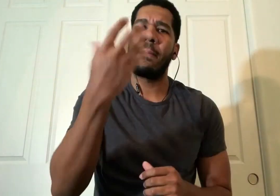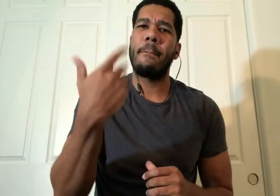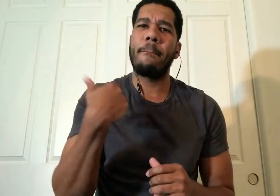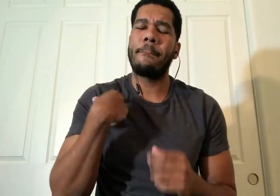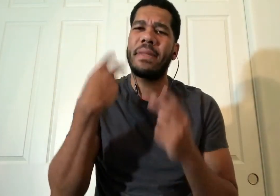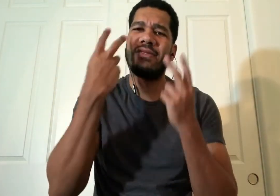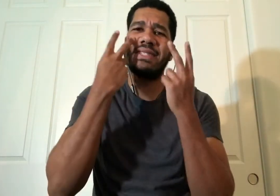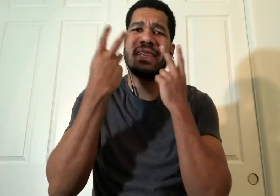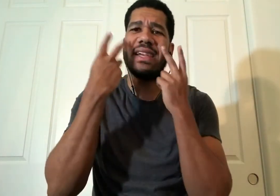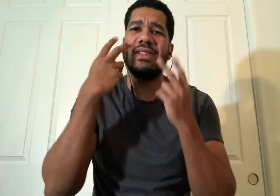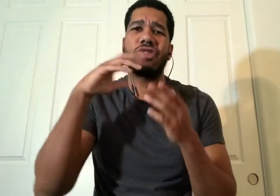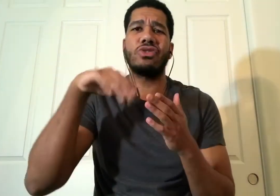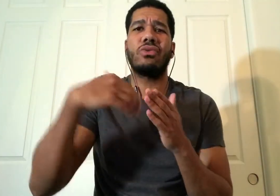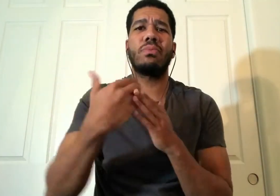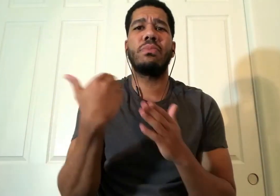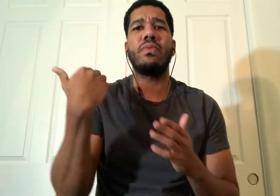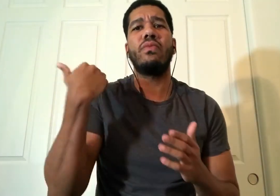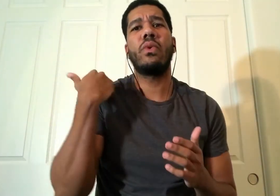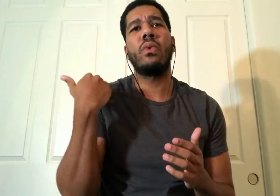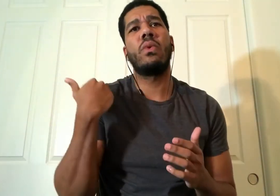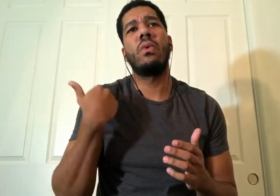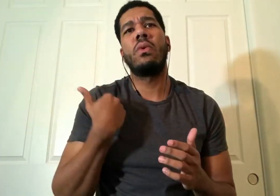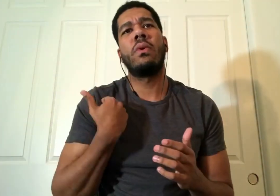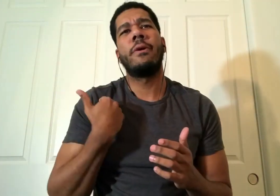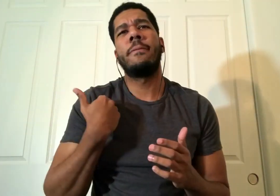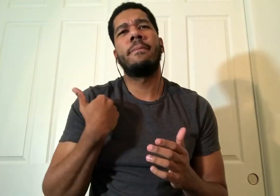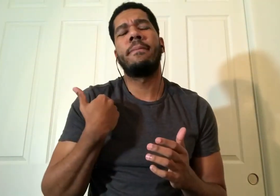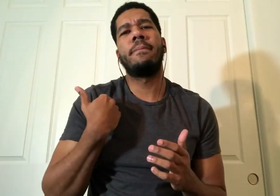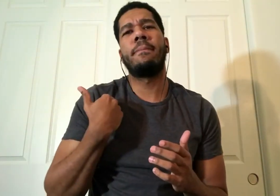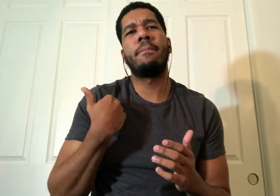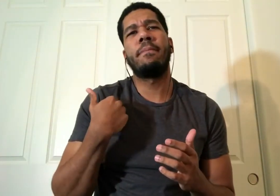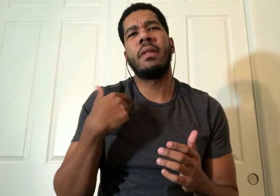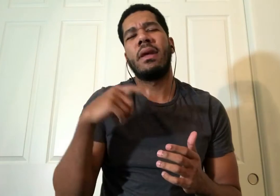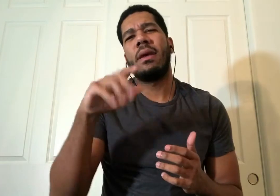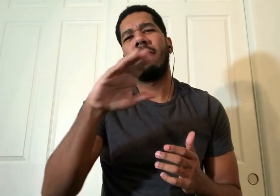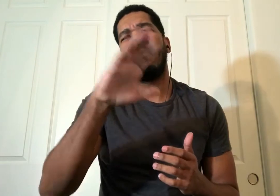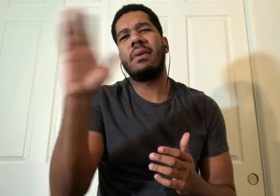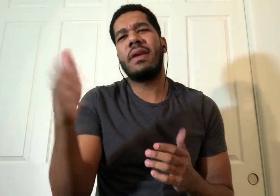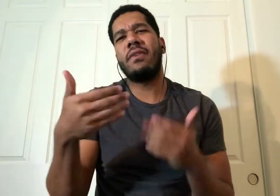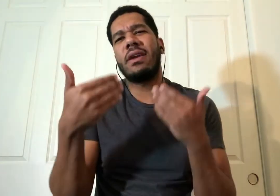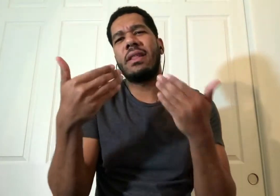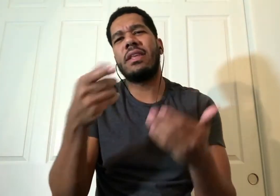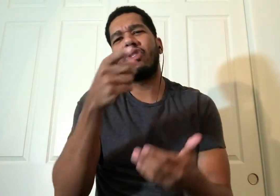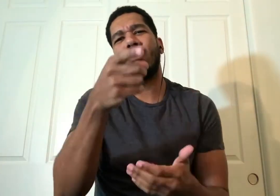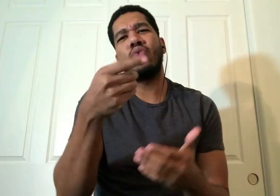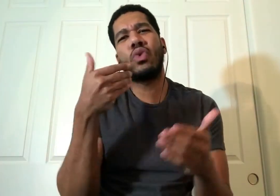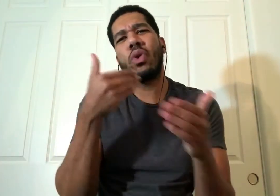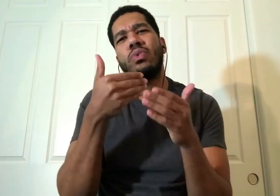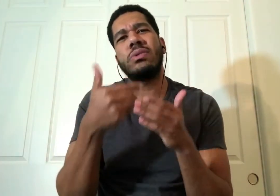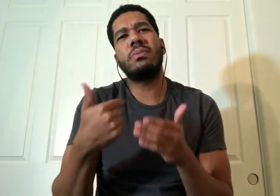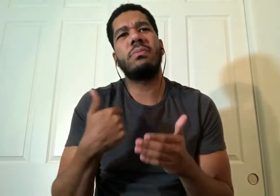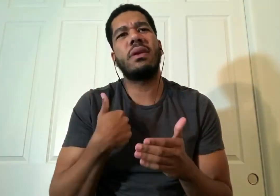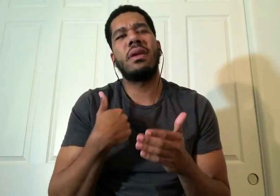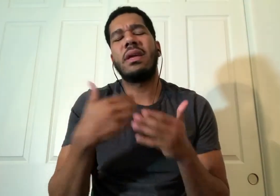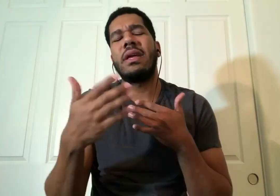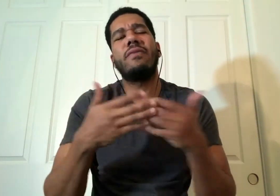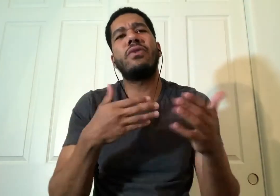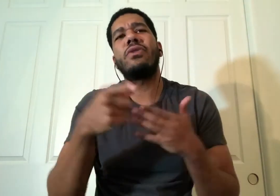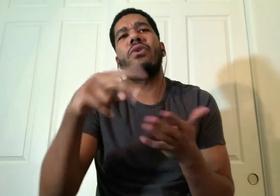but I have seen this all before. I'm never gonna let you close to me, even though